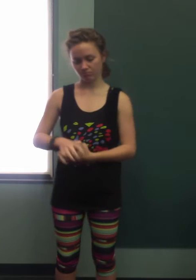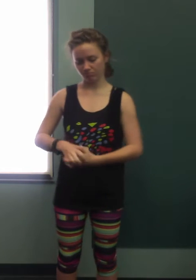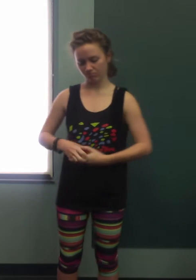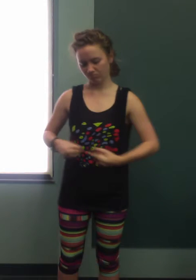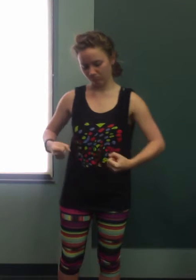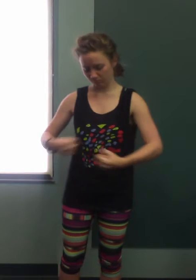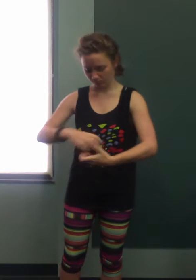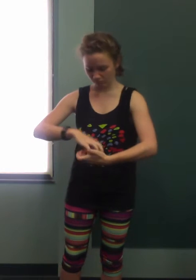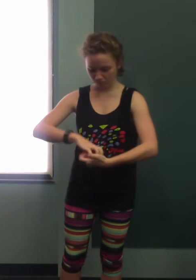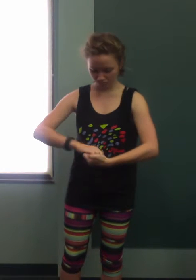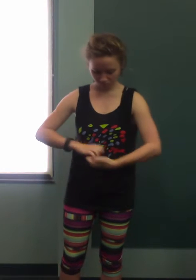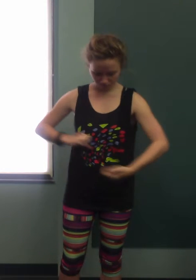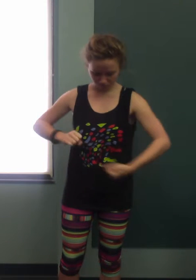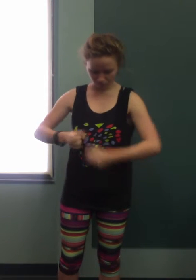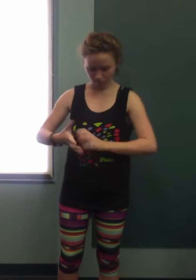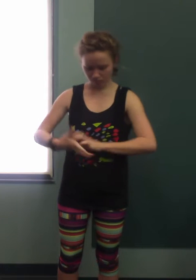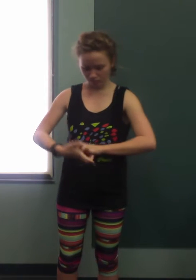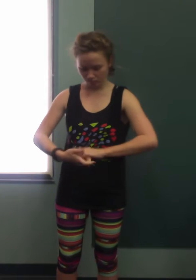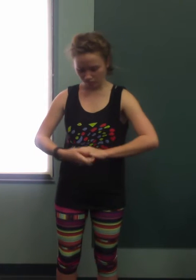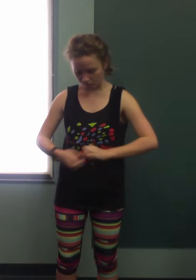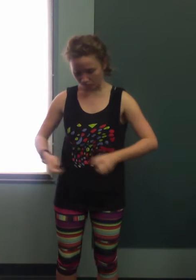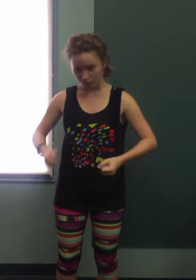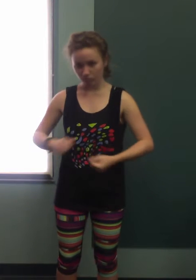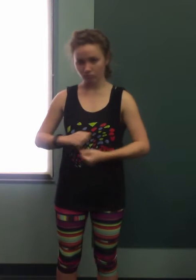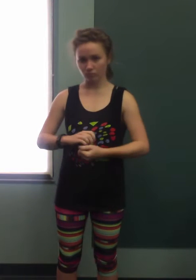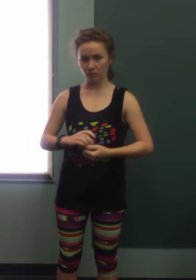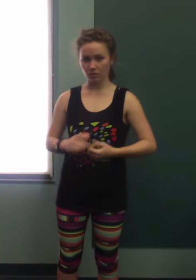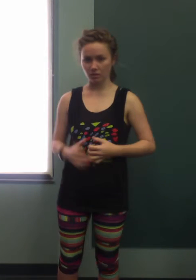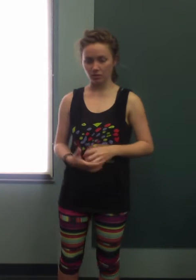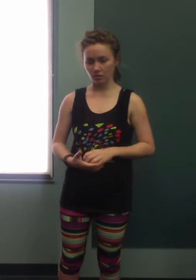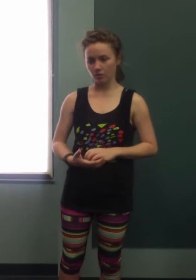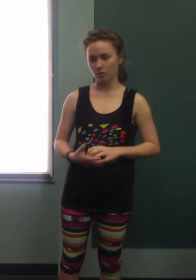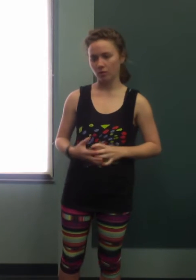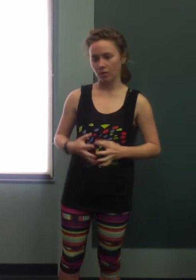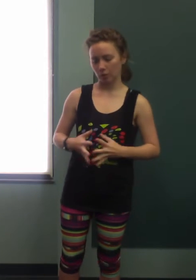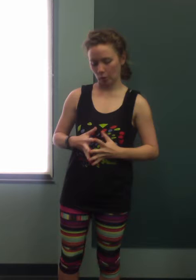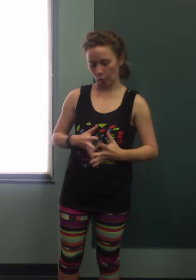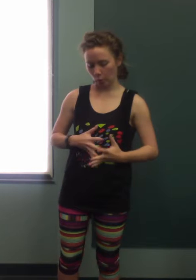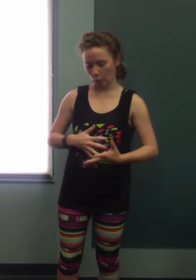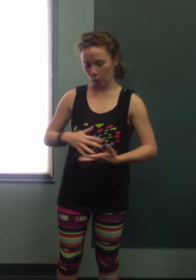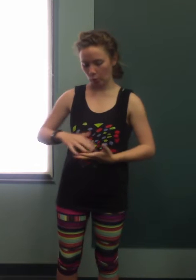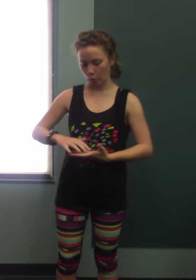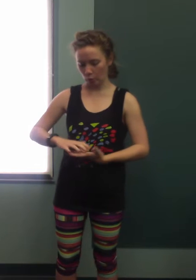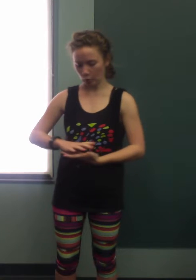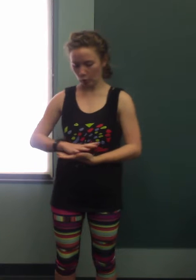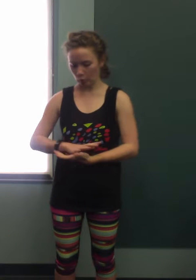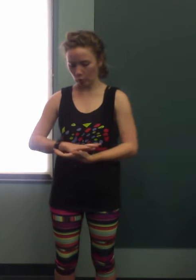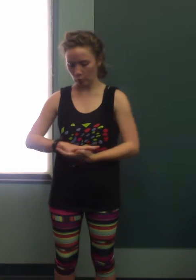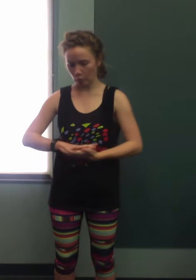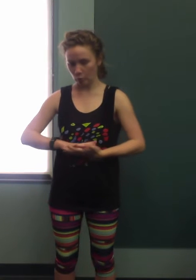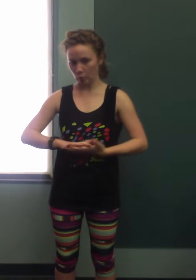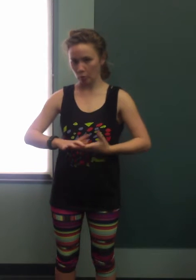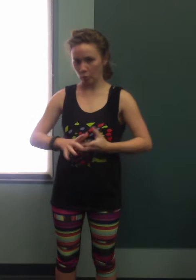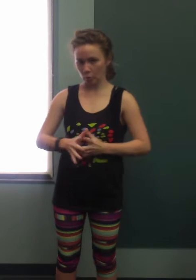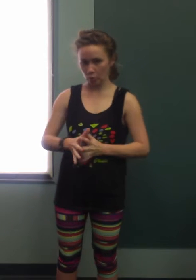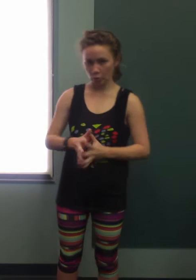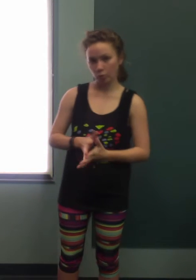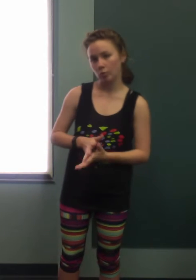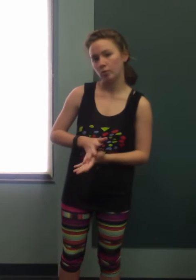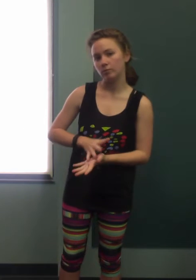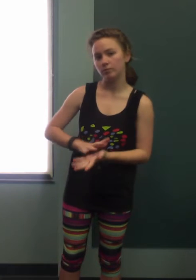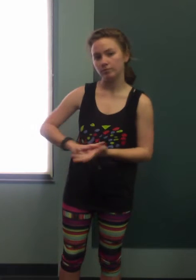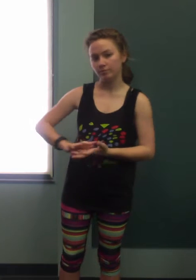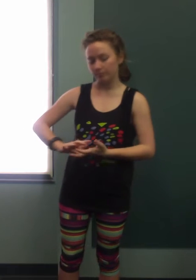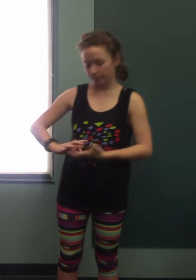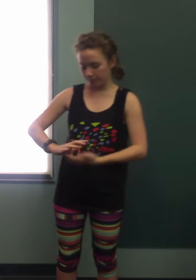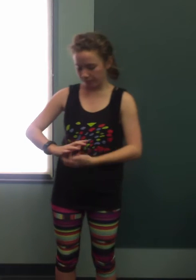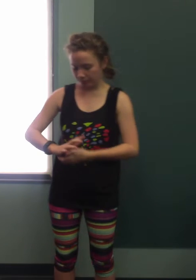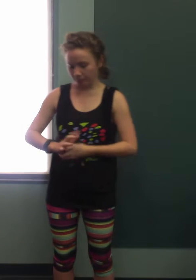into single strands of amino acids that we can eventually break down in the duodenum.